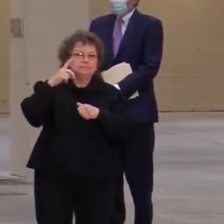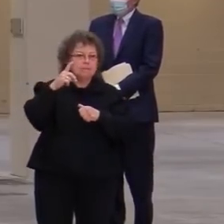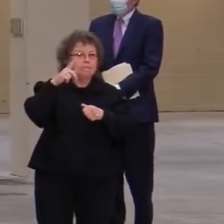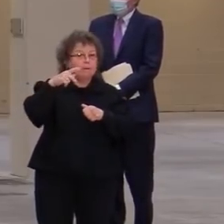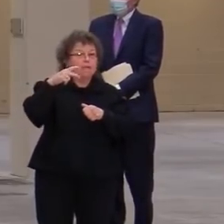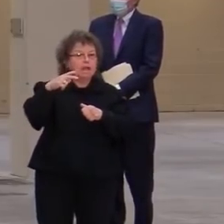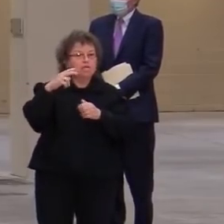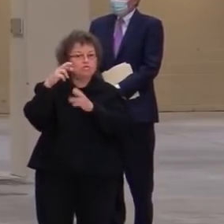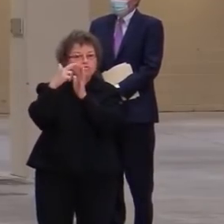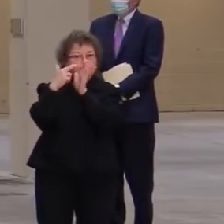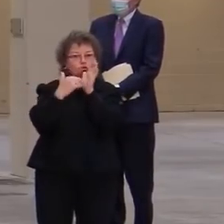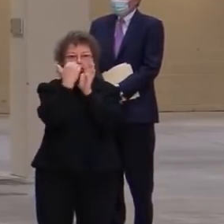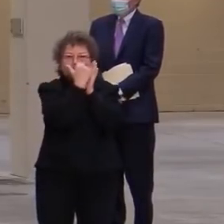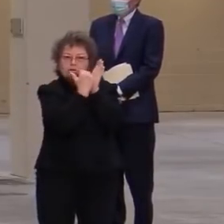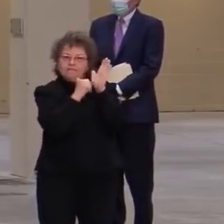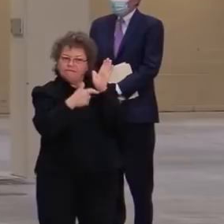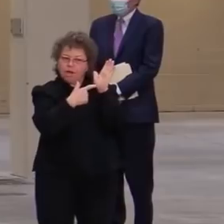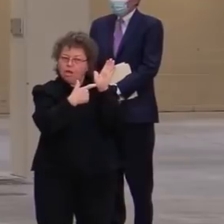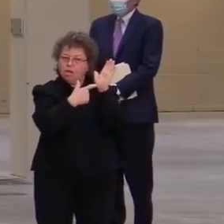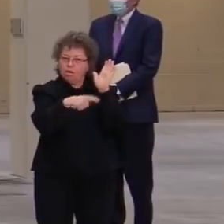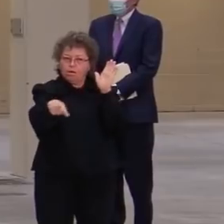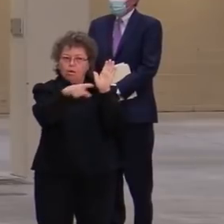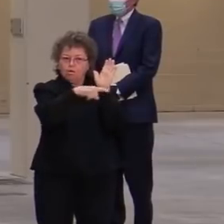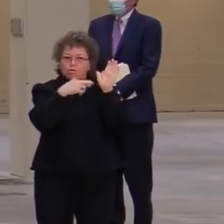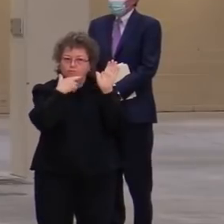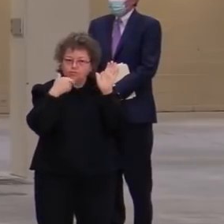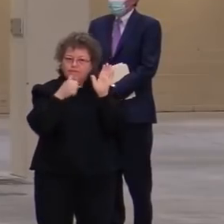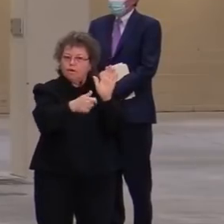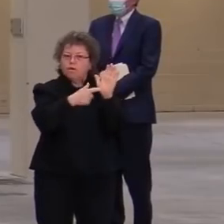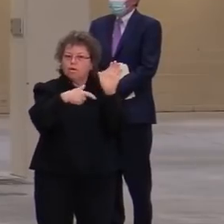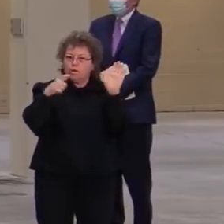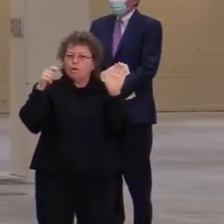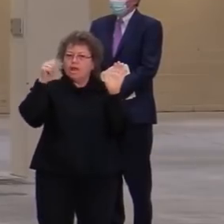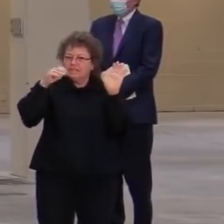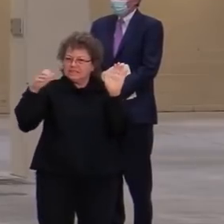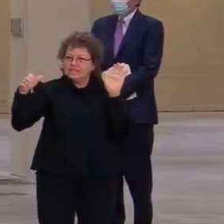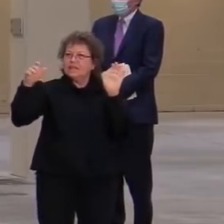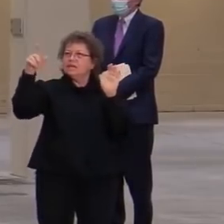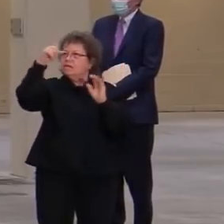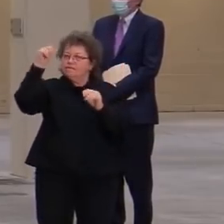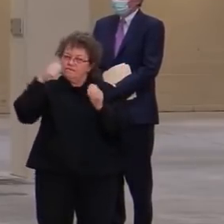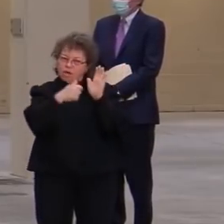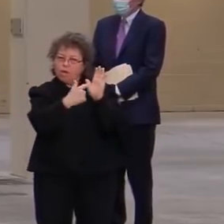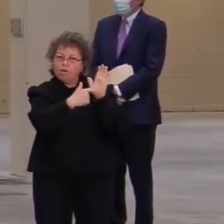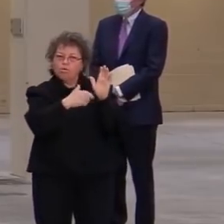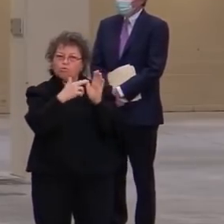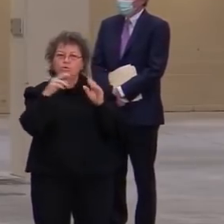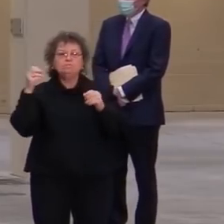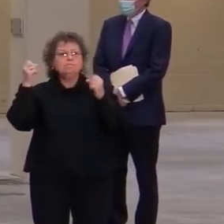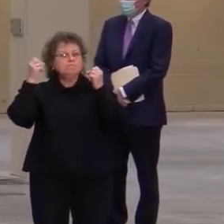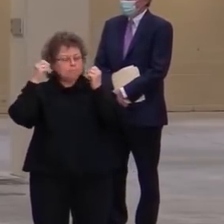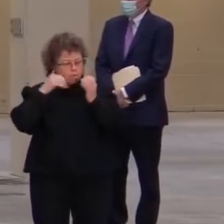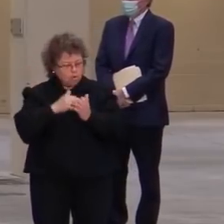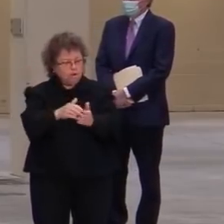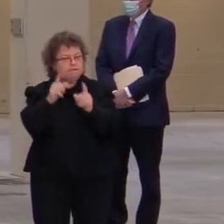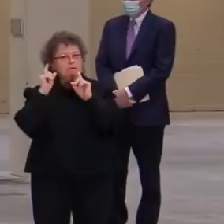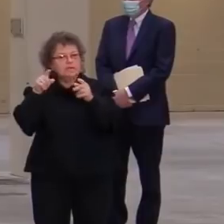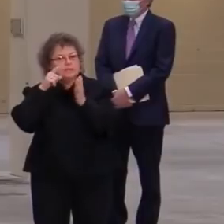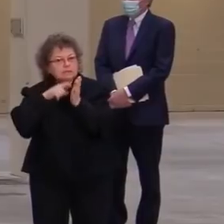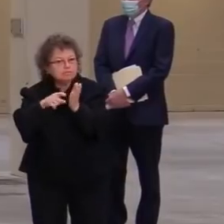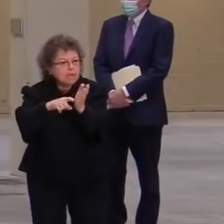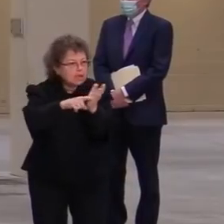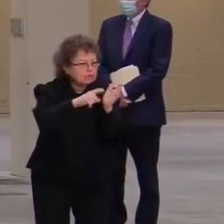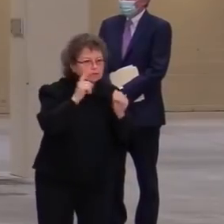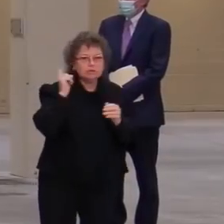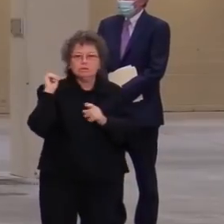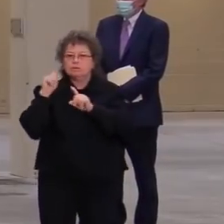safe. And between the folks at the ABCC and our colleagues in local government, there are many inspections constantly being put forth